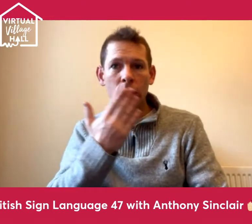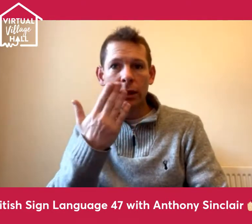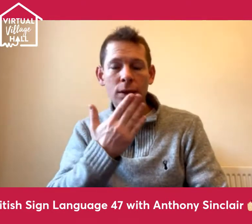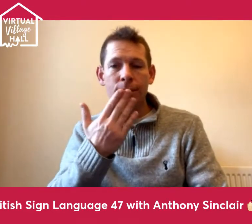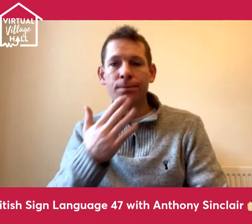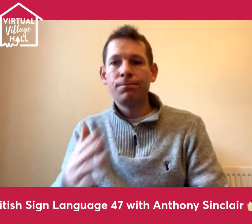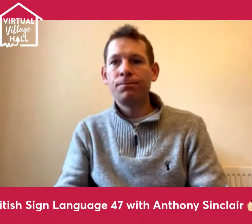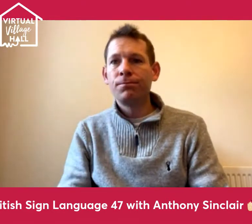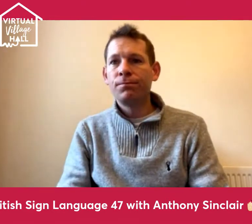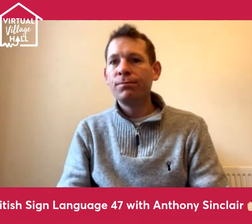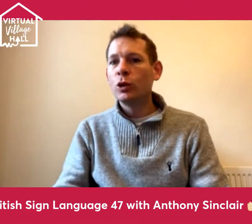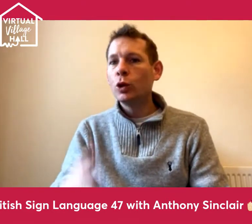Or school.